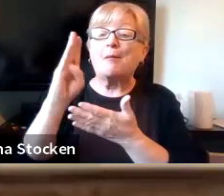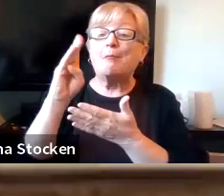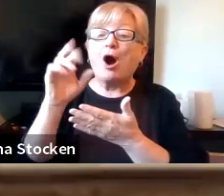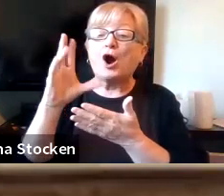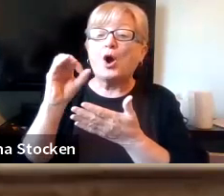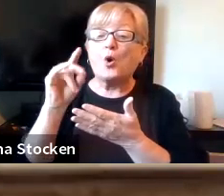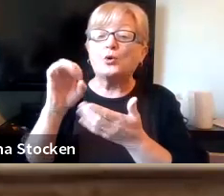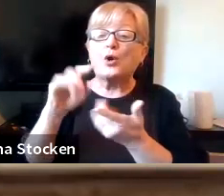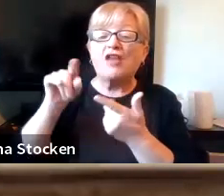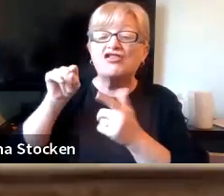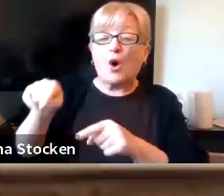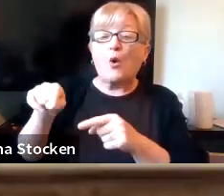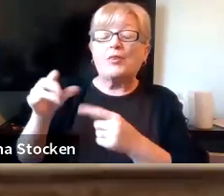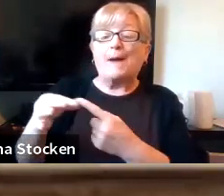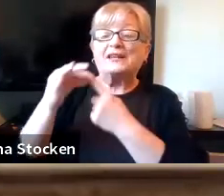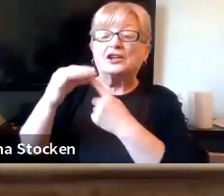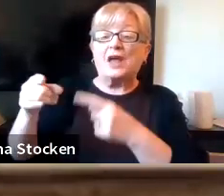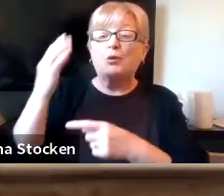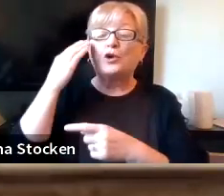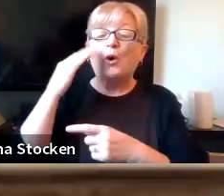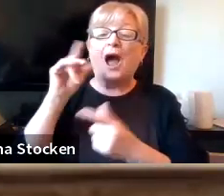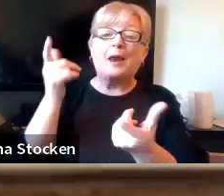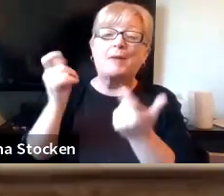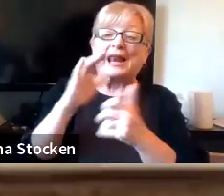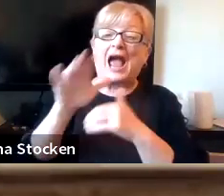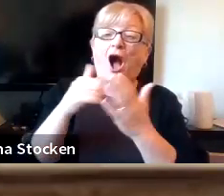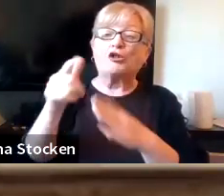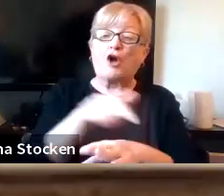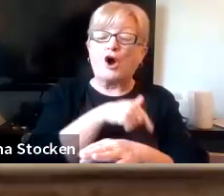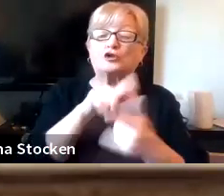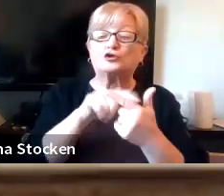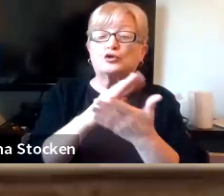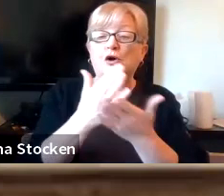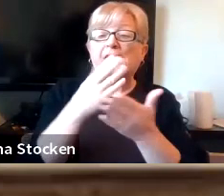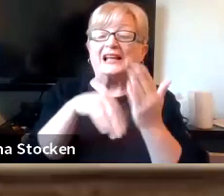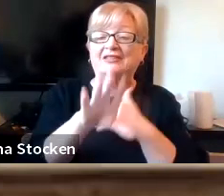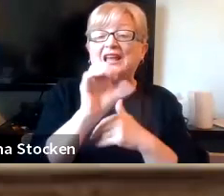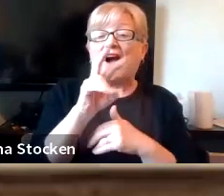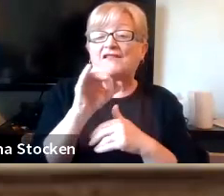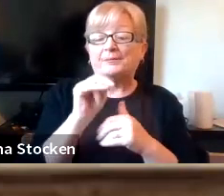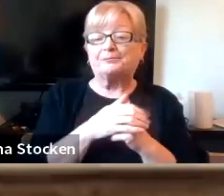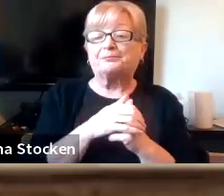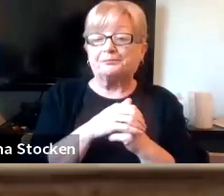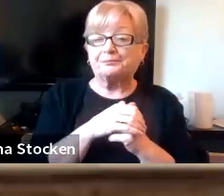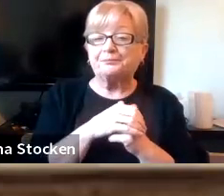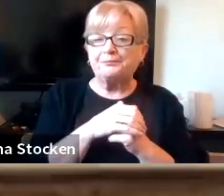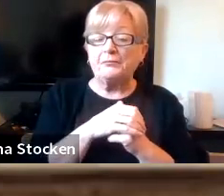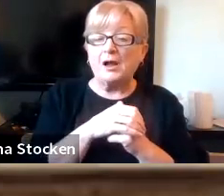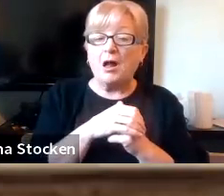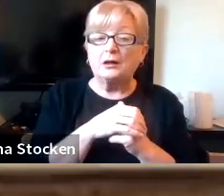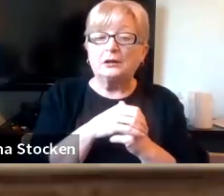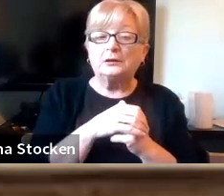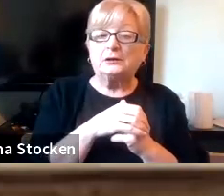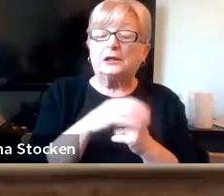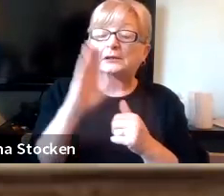just automatically know how long to cook the item in the oven. So it does a bake option.